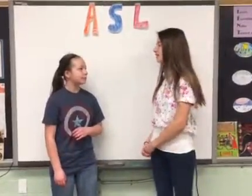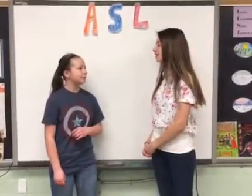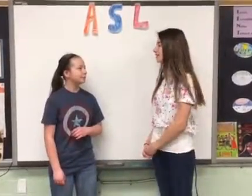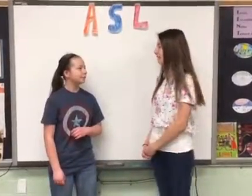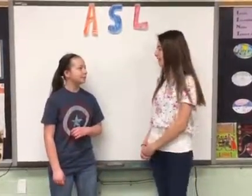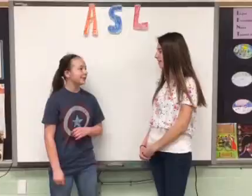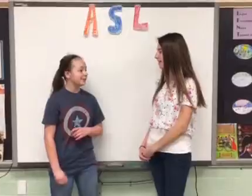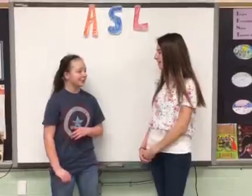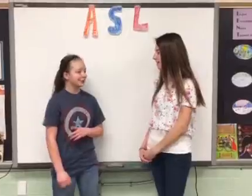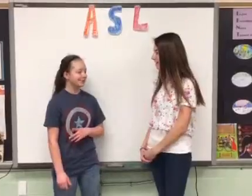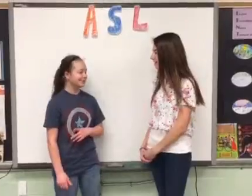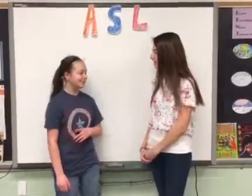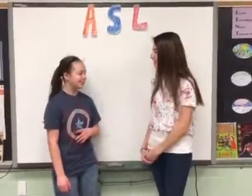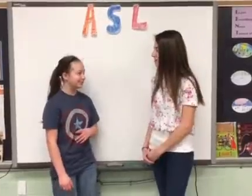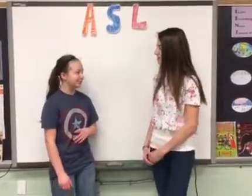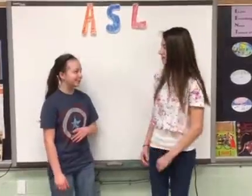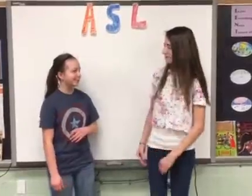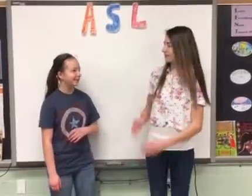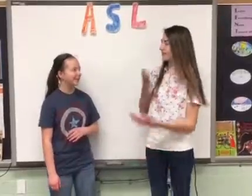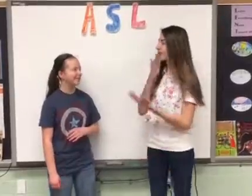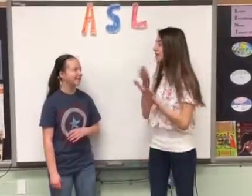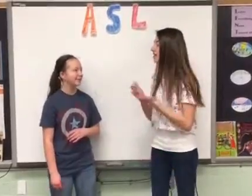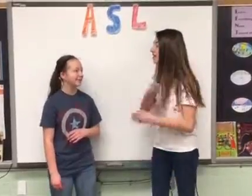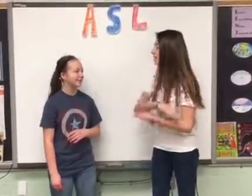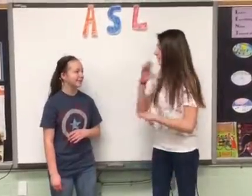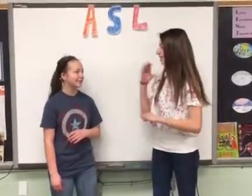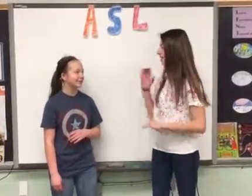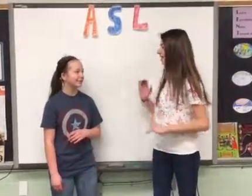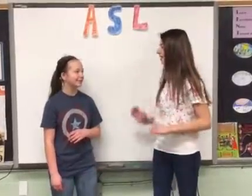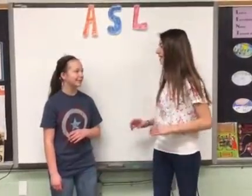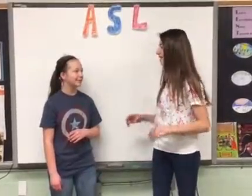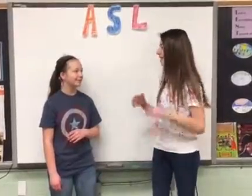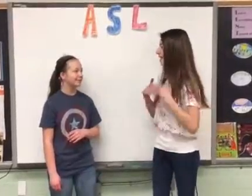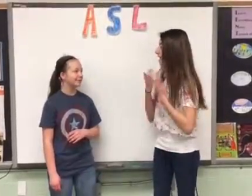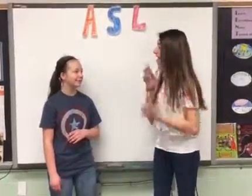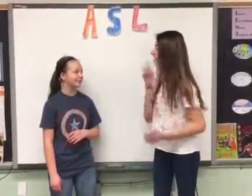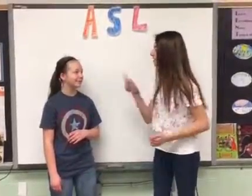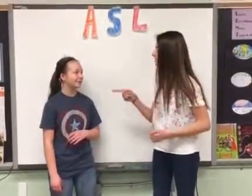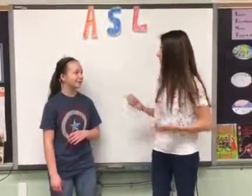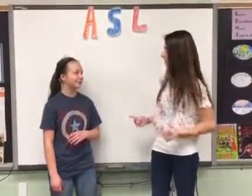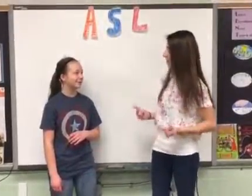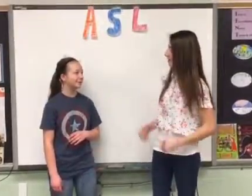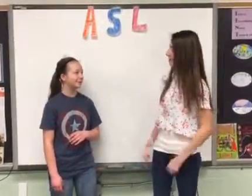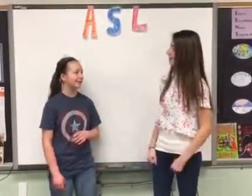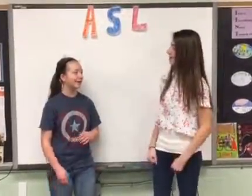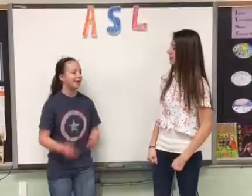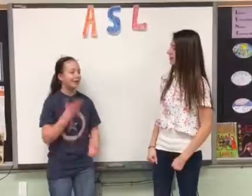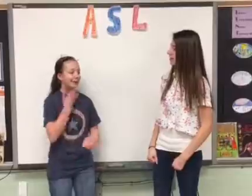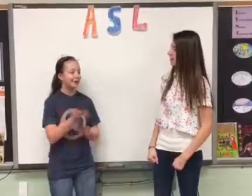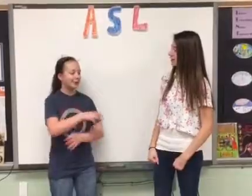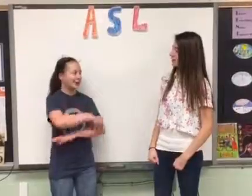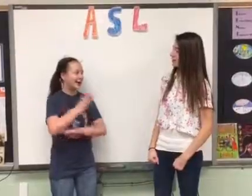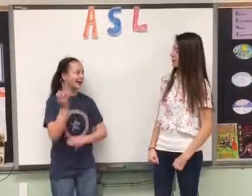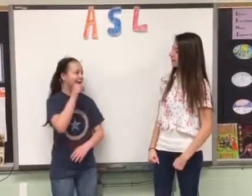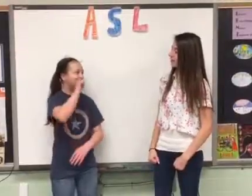right now? Sure. Good morning, Claire. How are you today? Good morning, Anna.